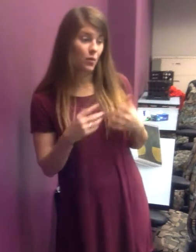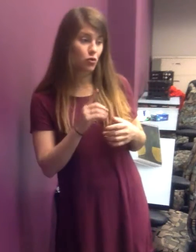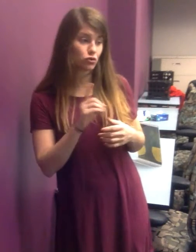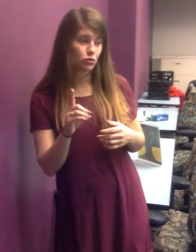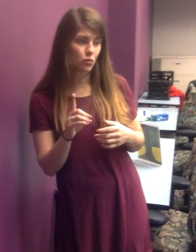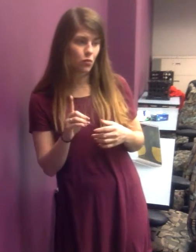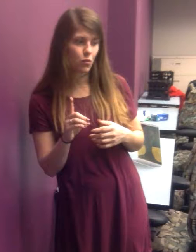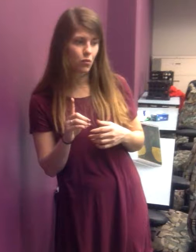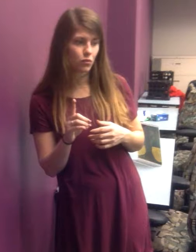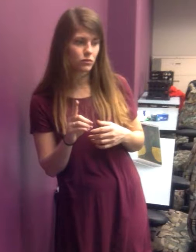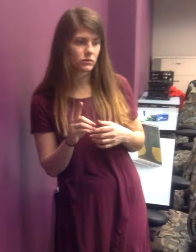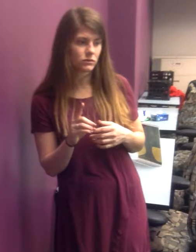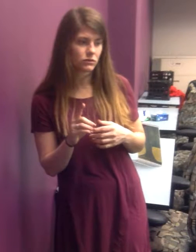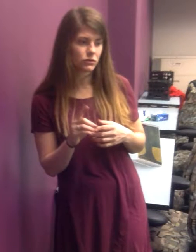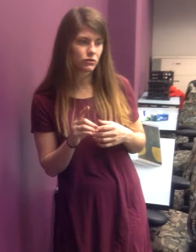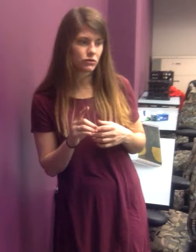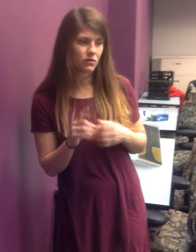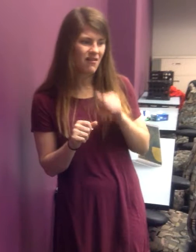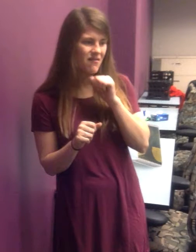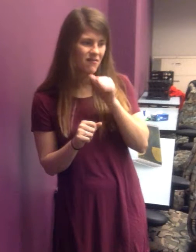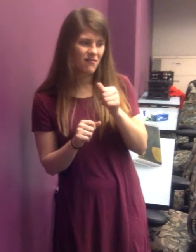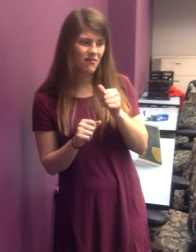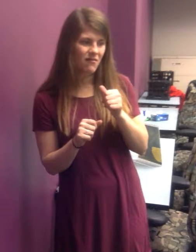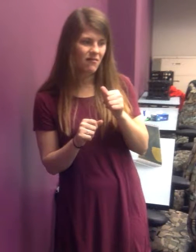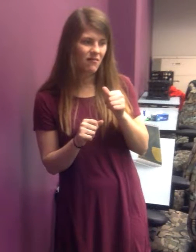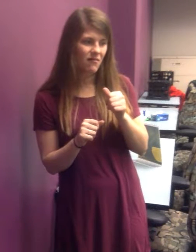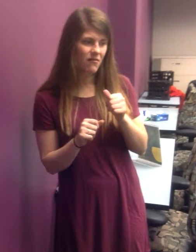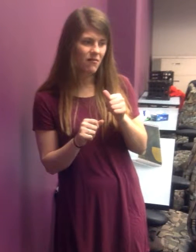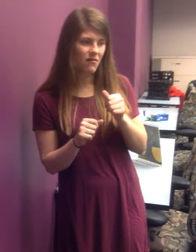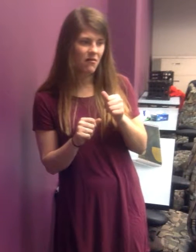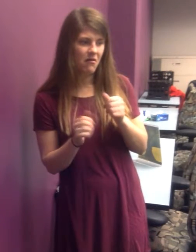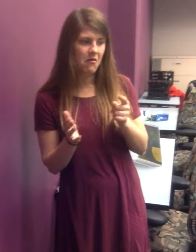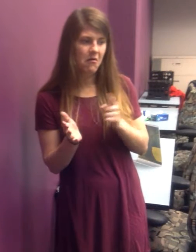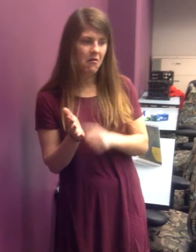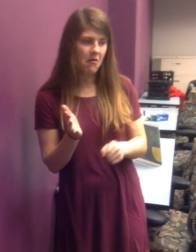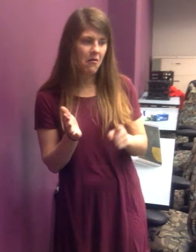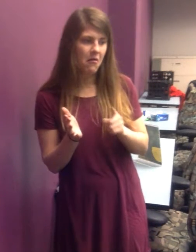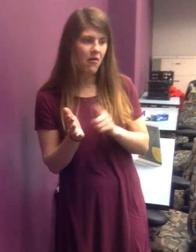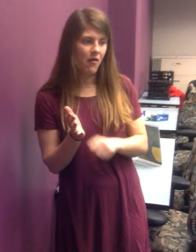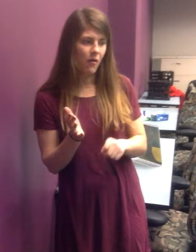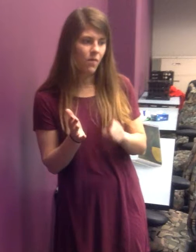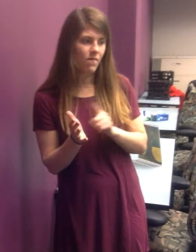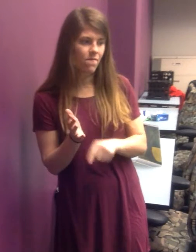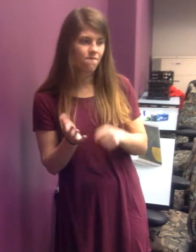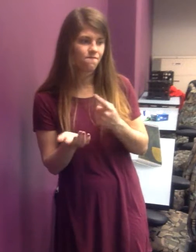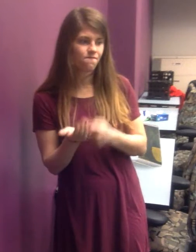political environment has been an opportunity for lawmakers like Republican James Sensenbrenner of Wisconsin to claim they are the new